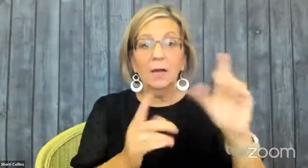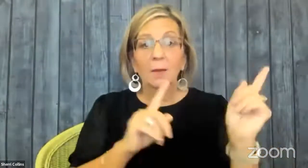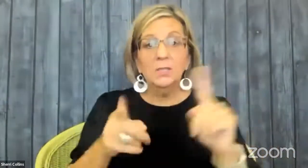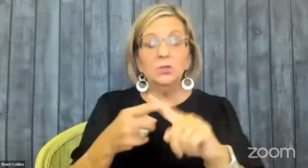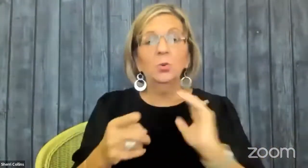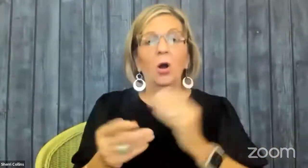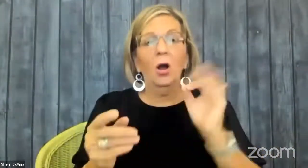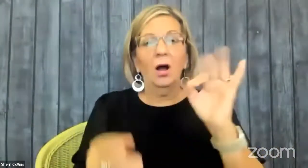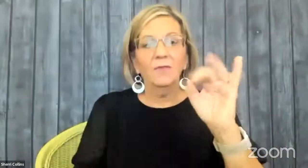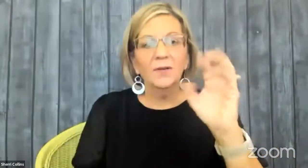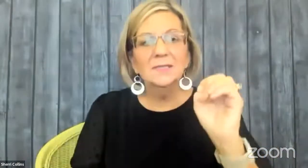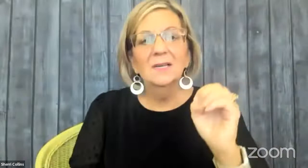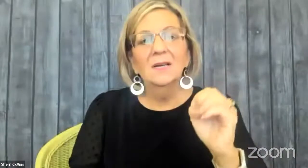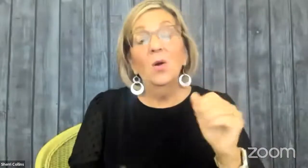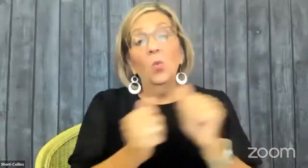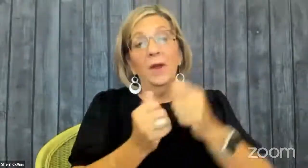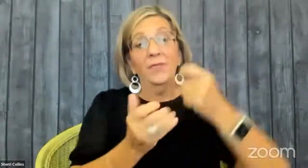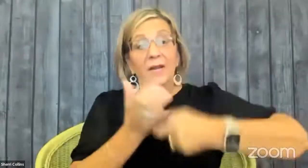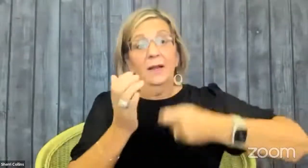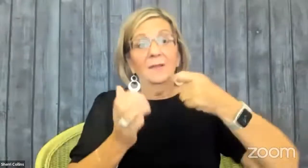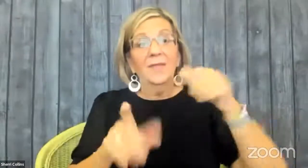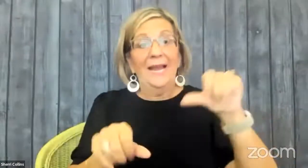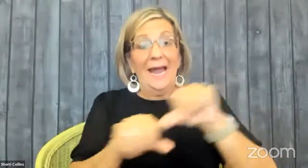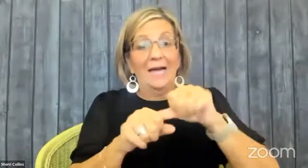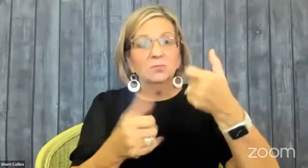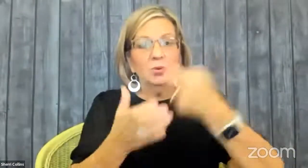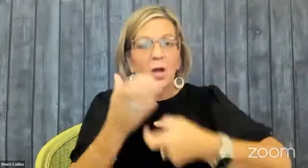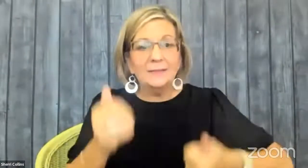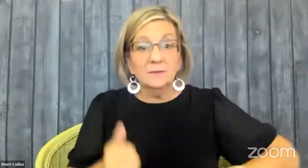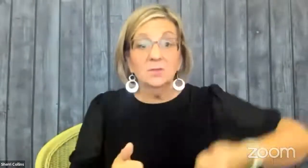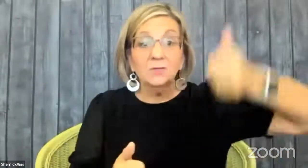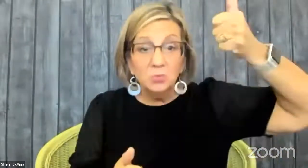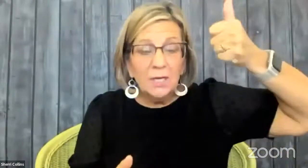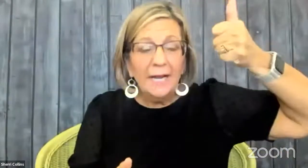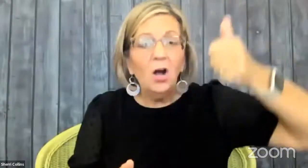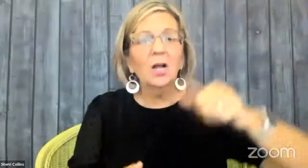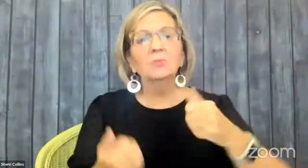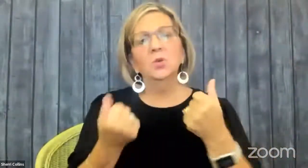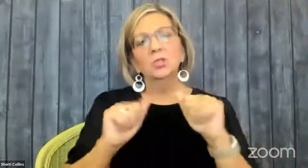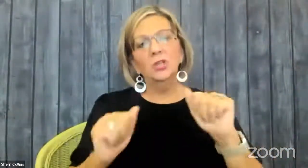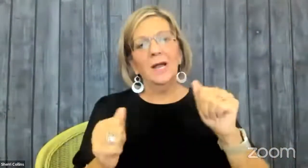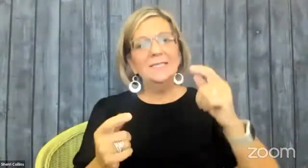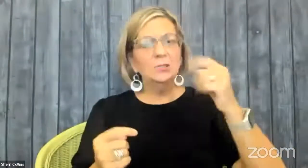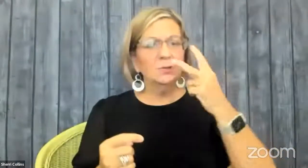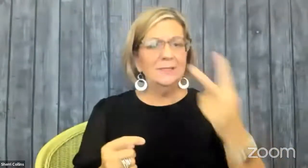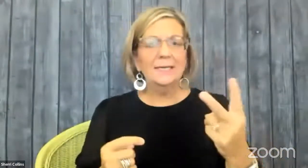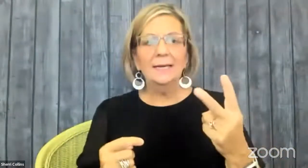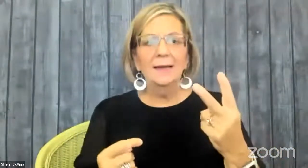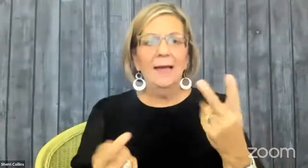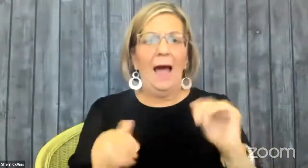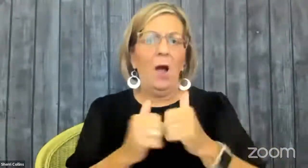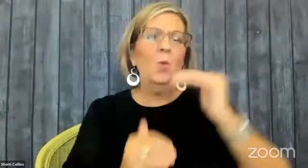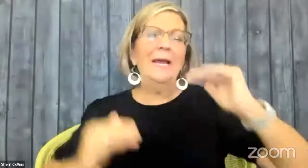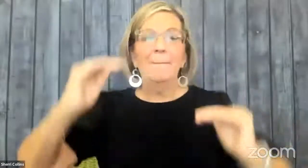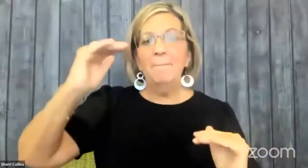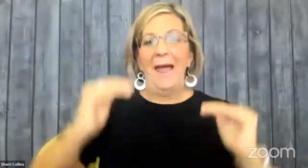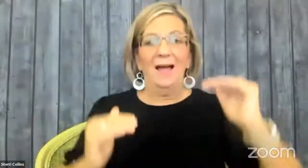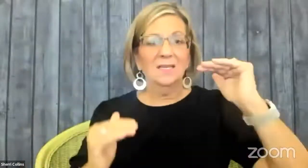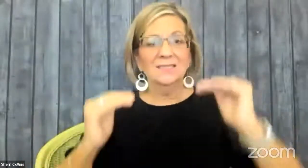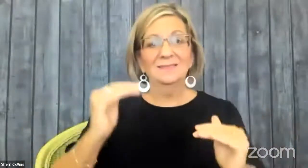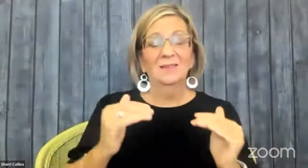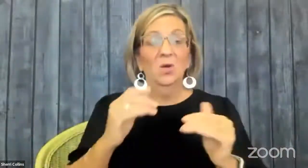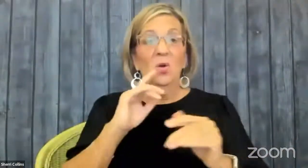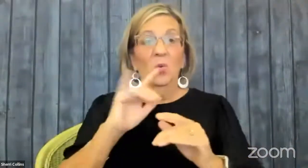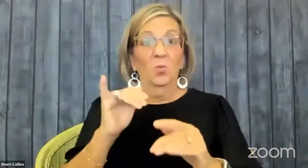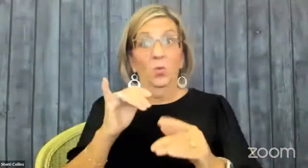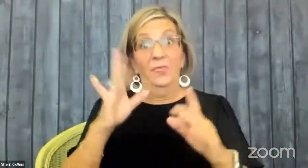public coming to our office with the gas price has really gone up. So we're trying to see how we can